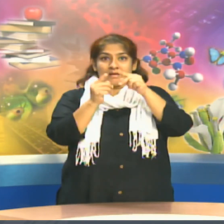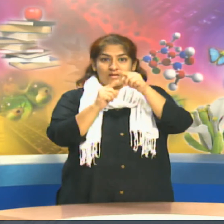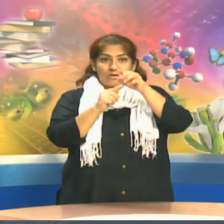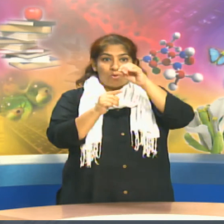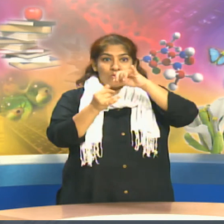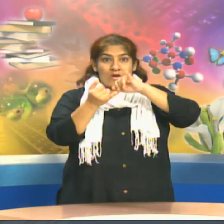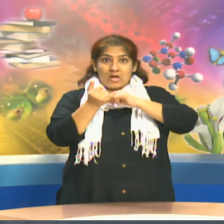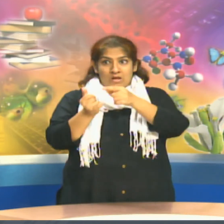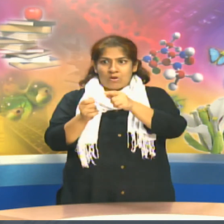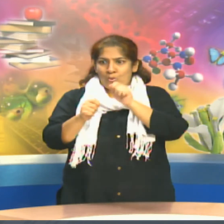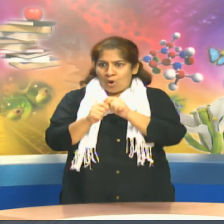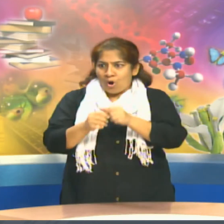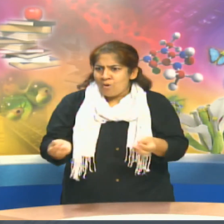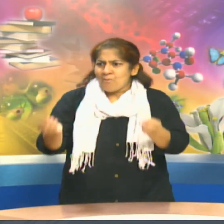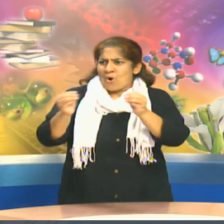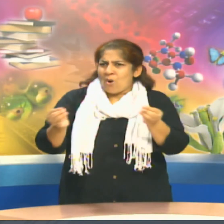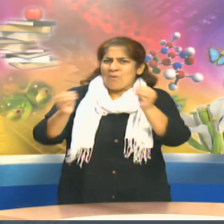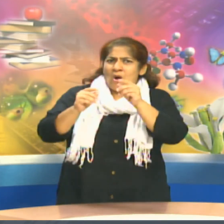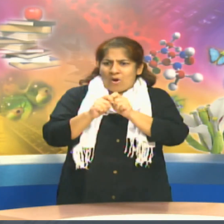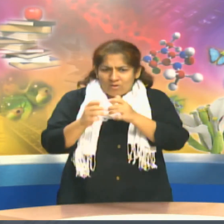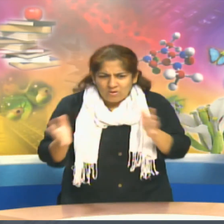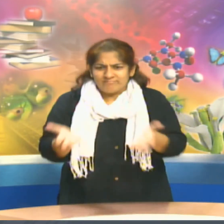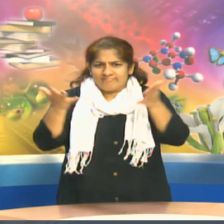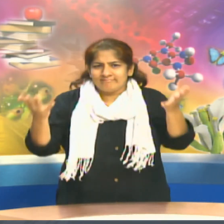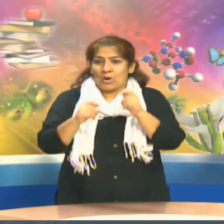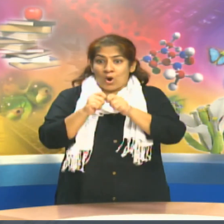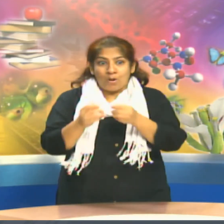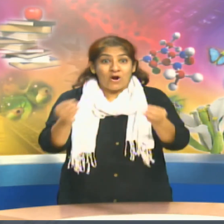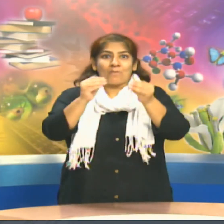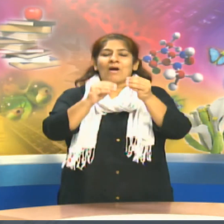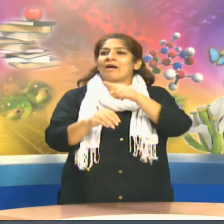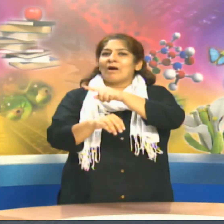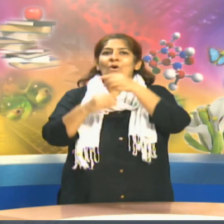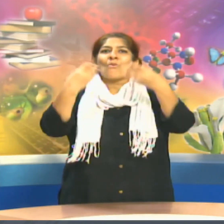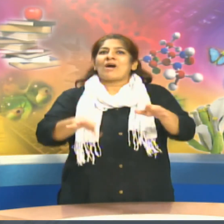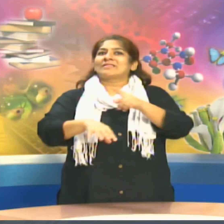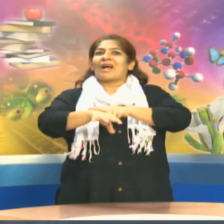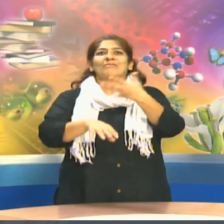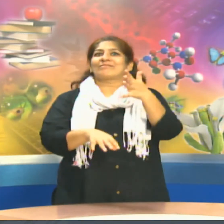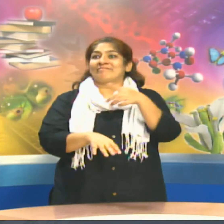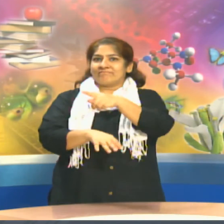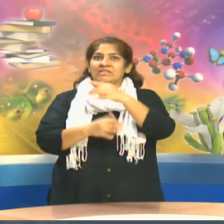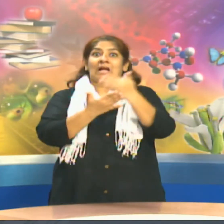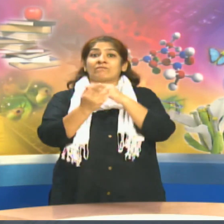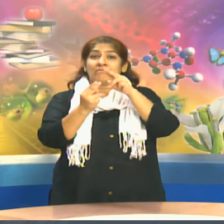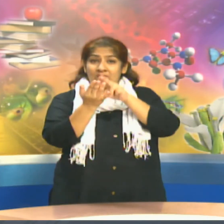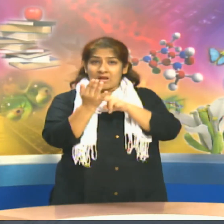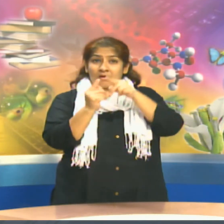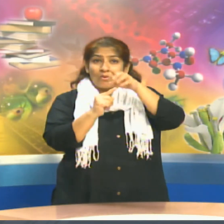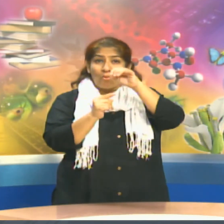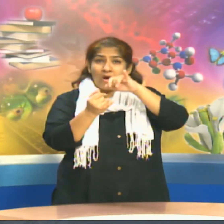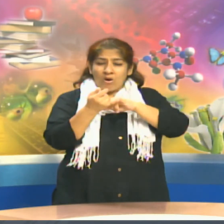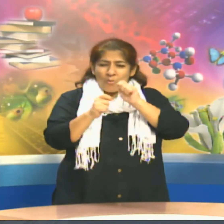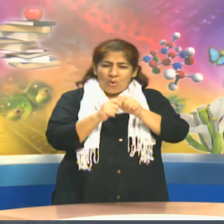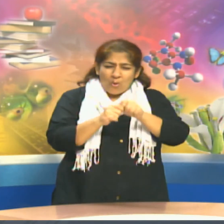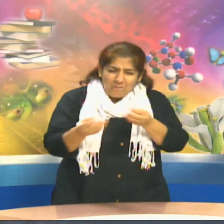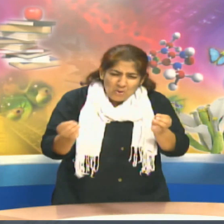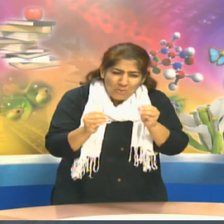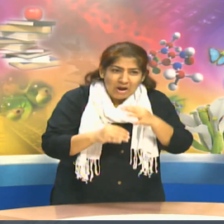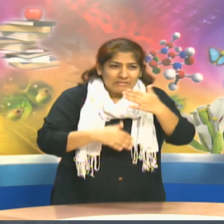should use them in a proper manner so that we can save our time